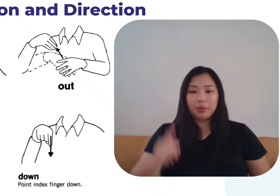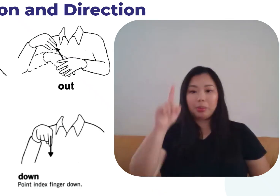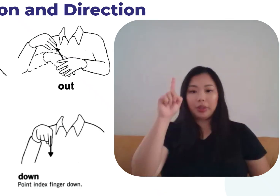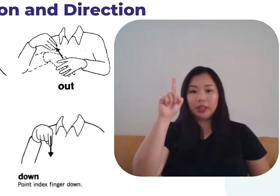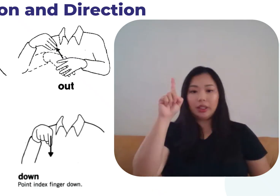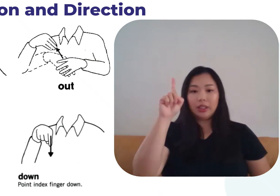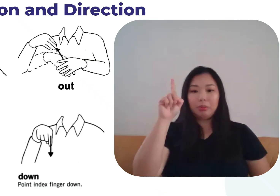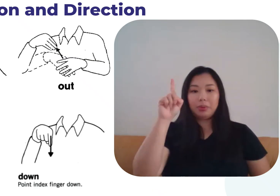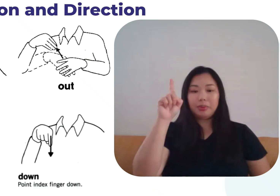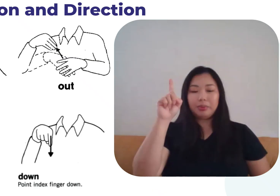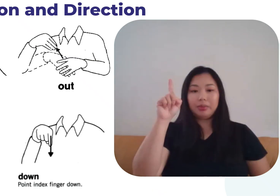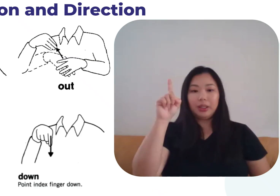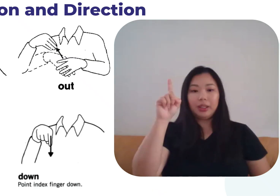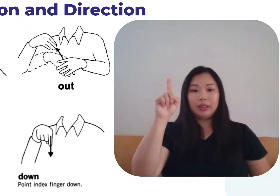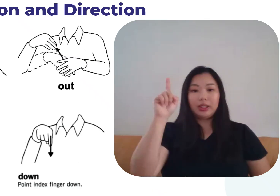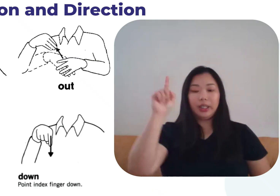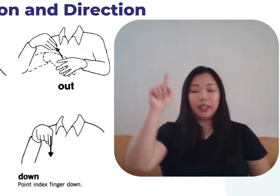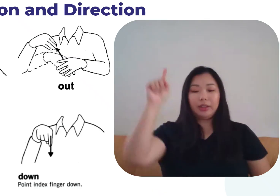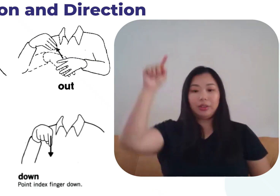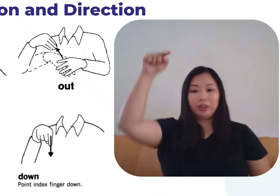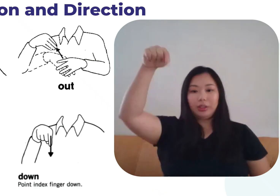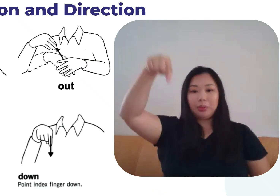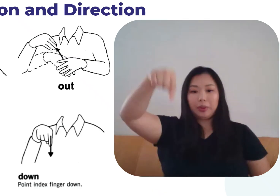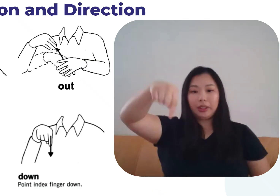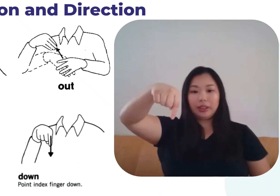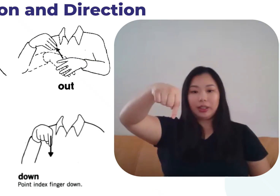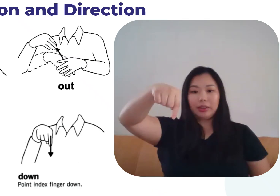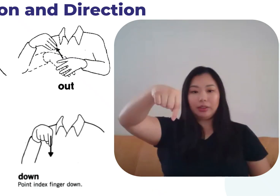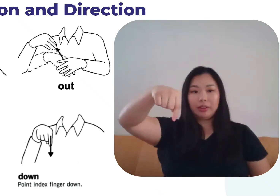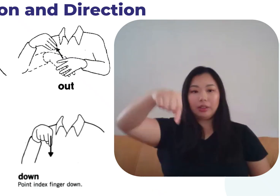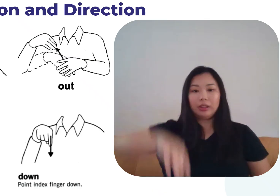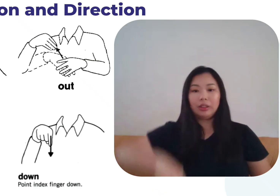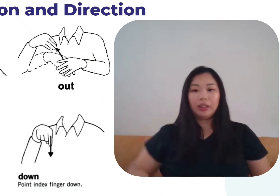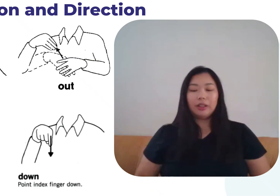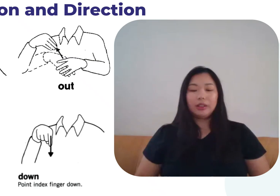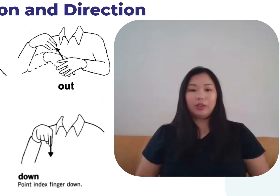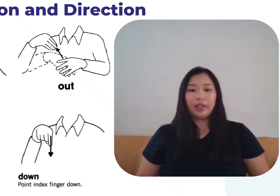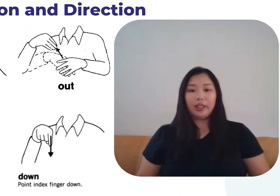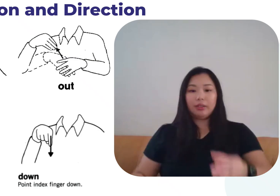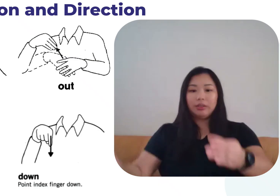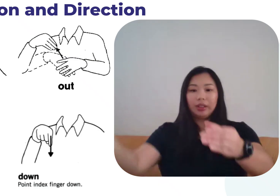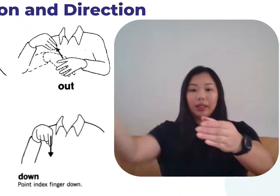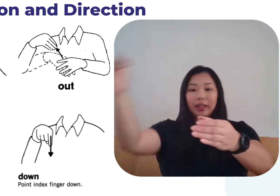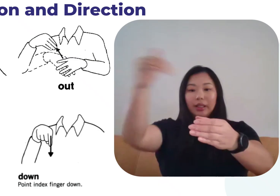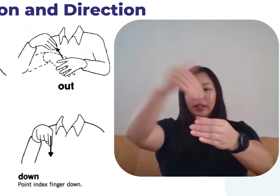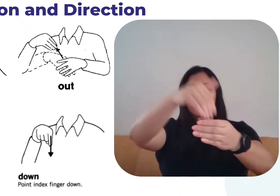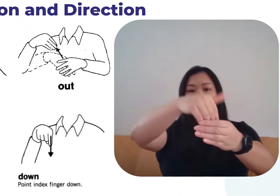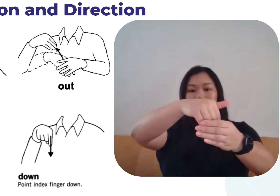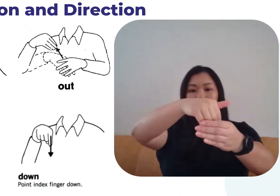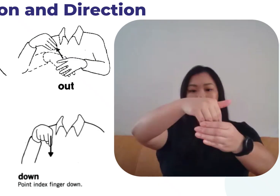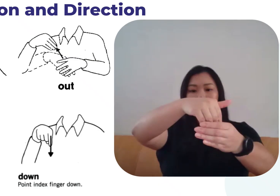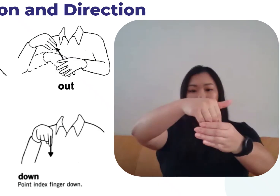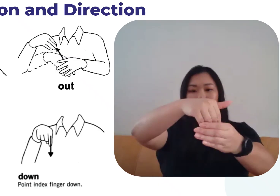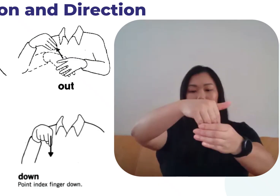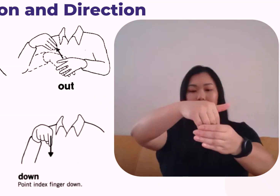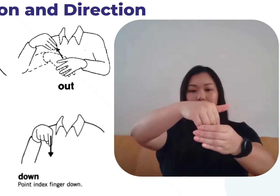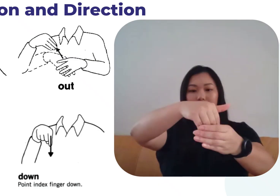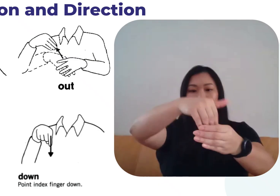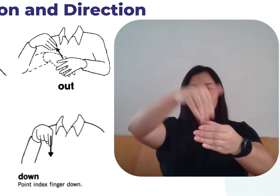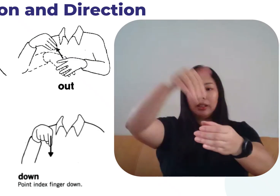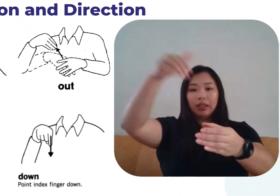Up, you point up. Down, you point down. So we have in,